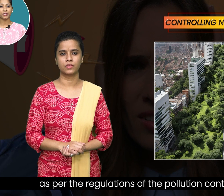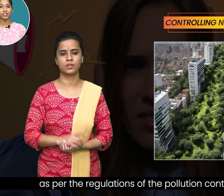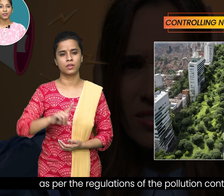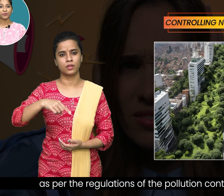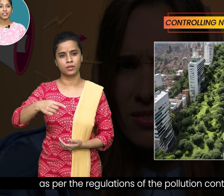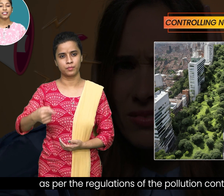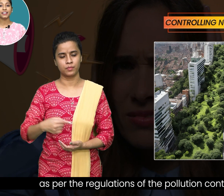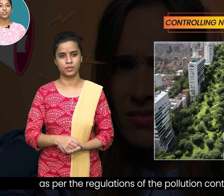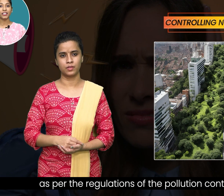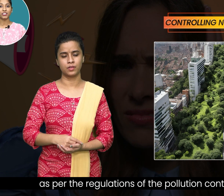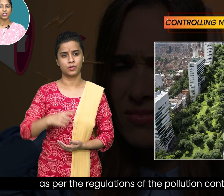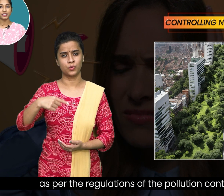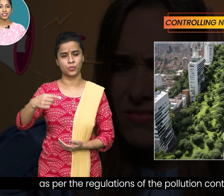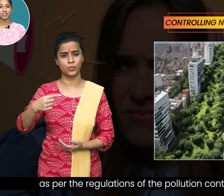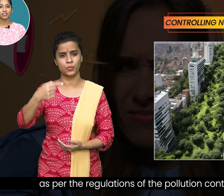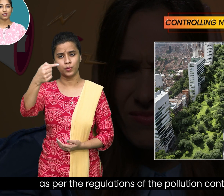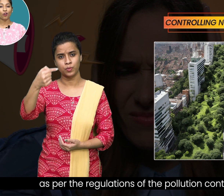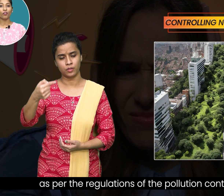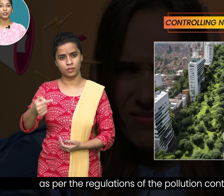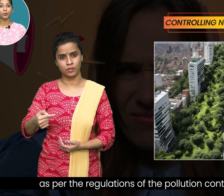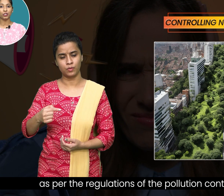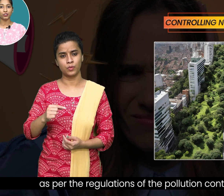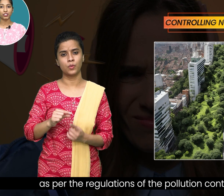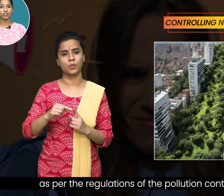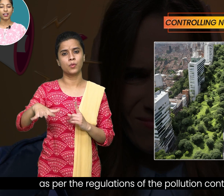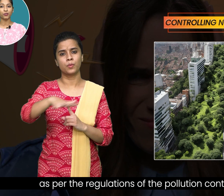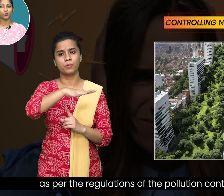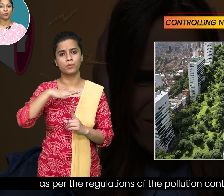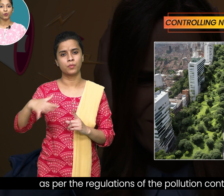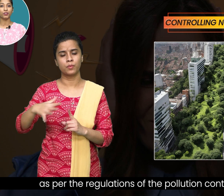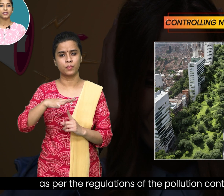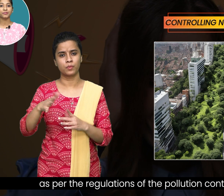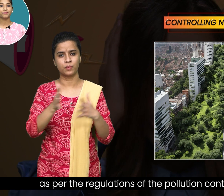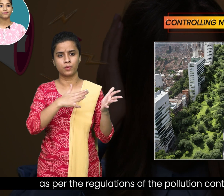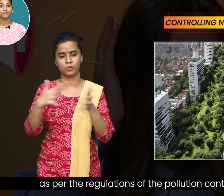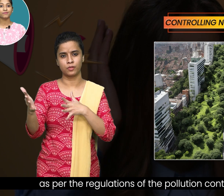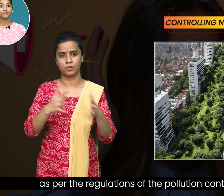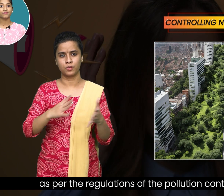as per the regulations of the Pollution Control Board.